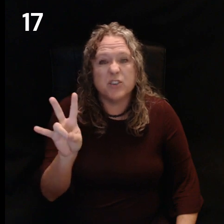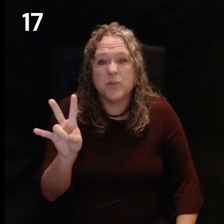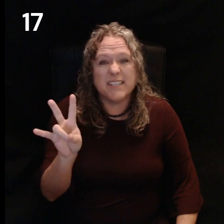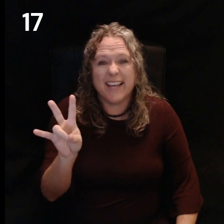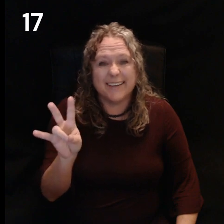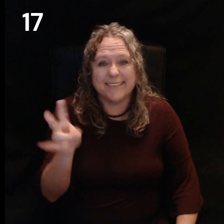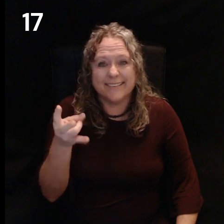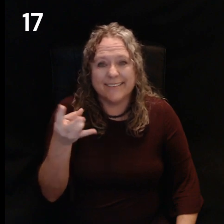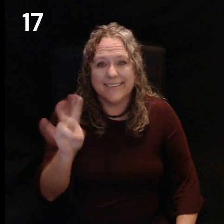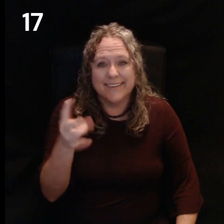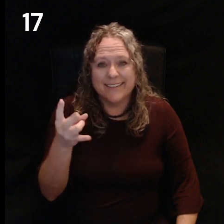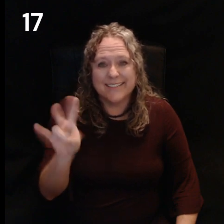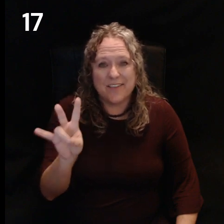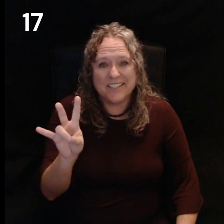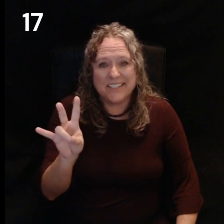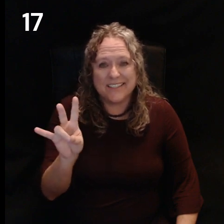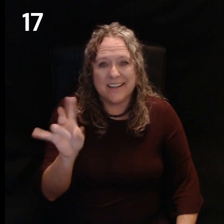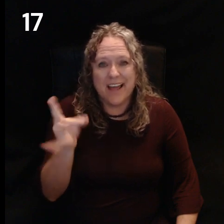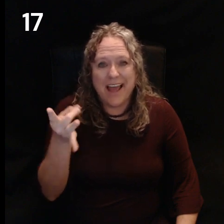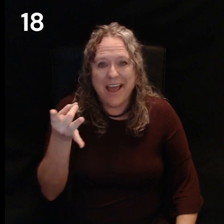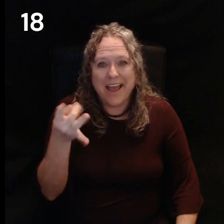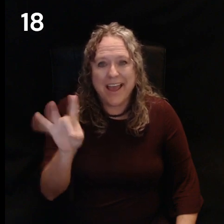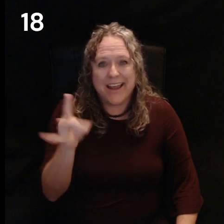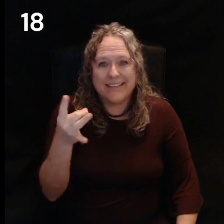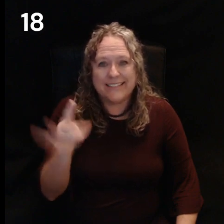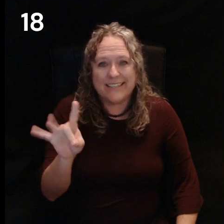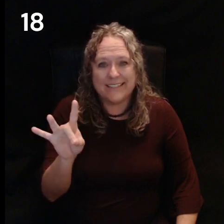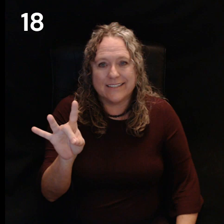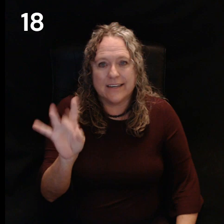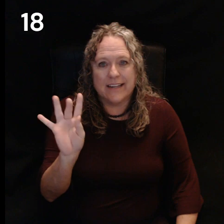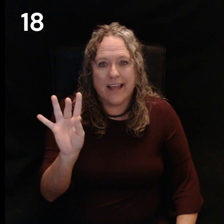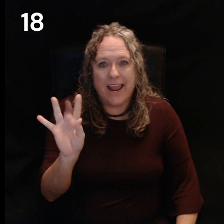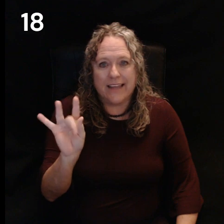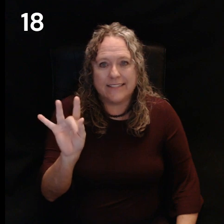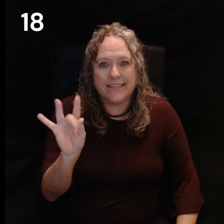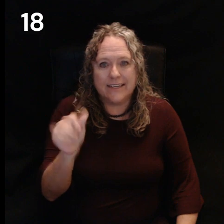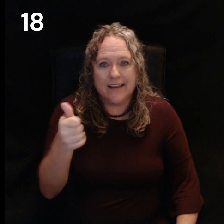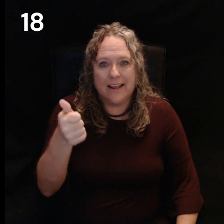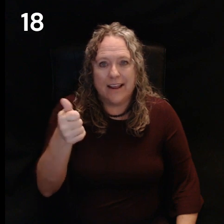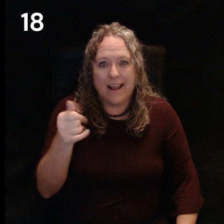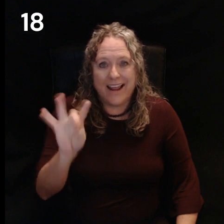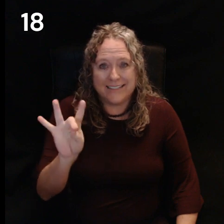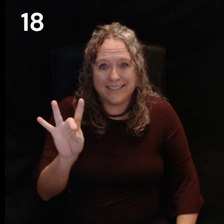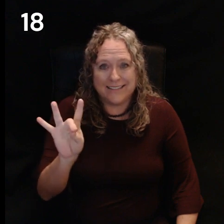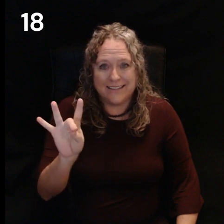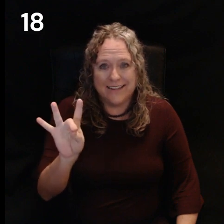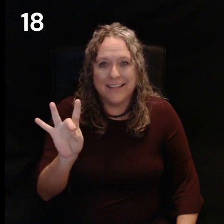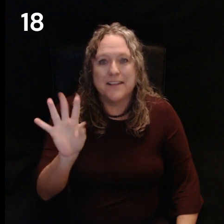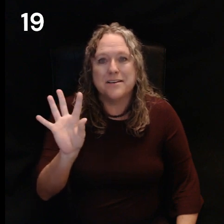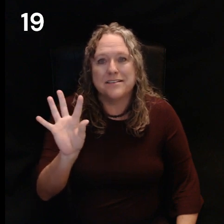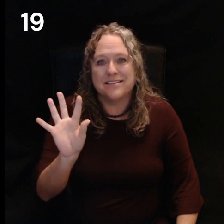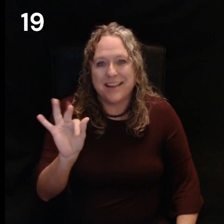do the 10. 17. 18. 18. 18.